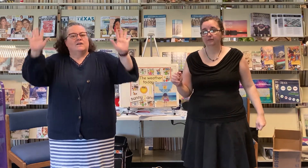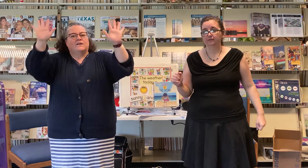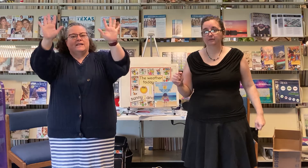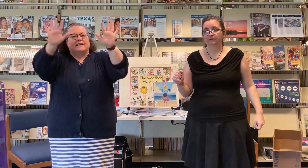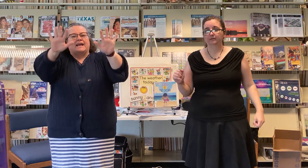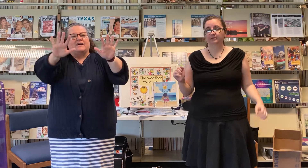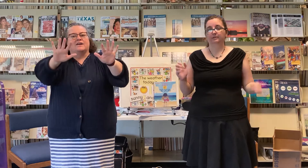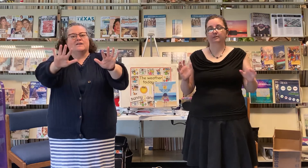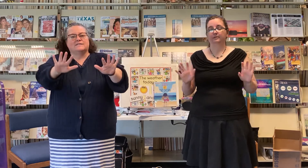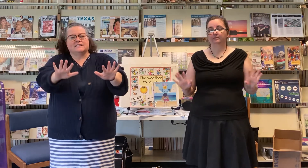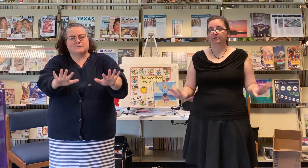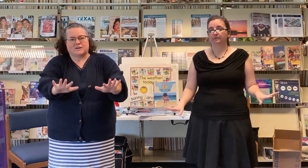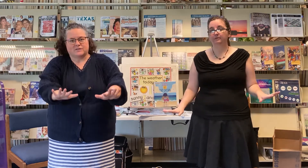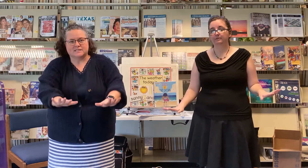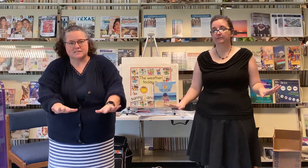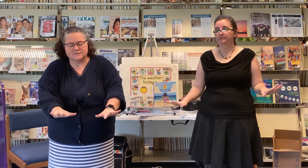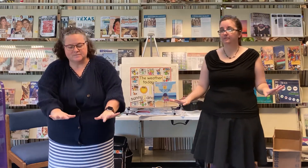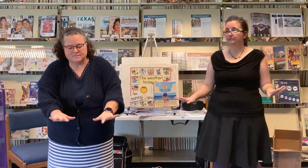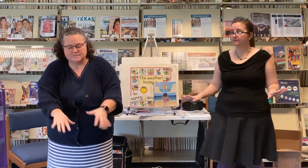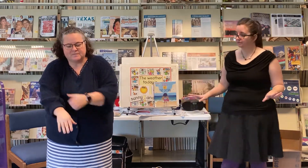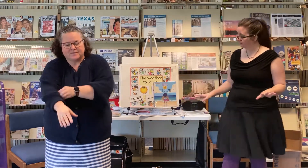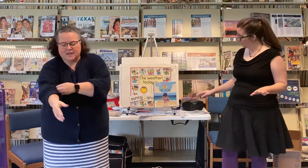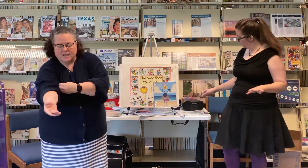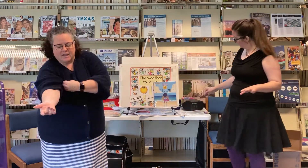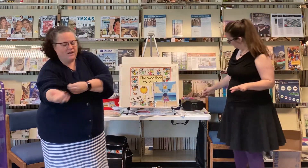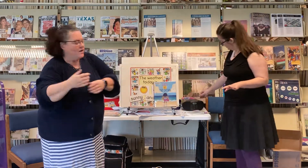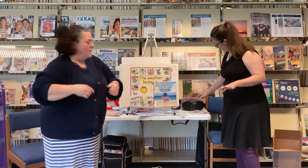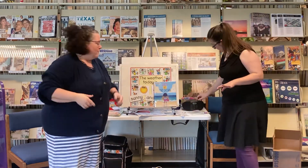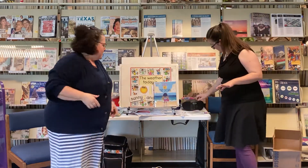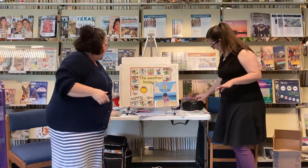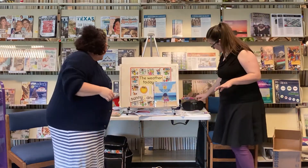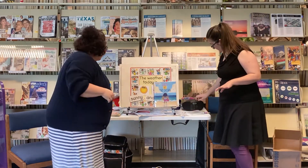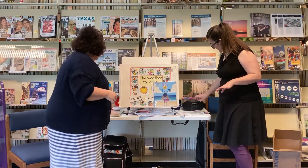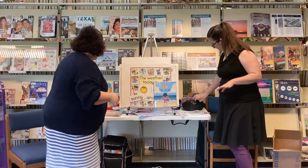And then have a seat, my friends. All right.